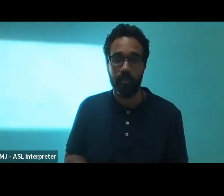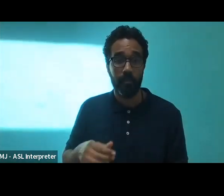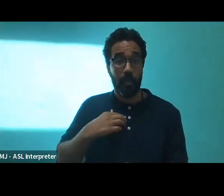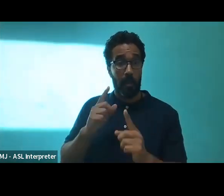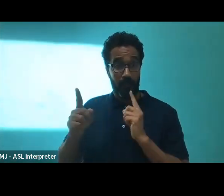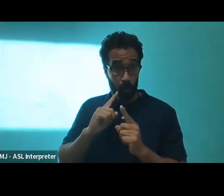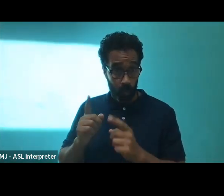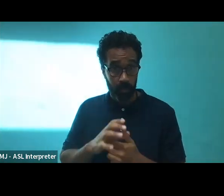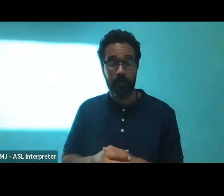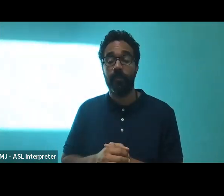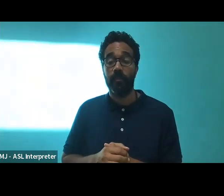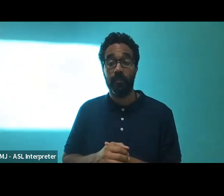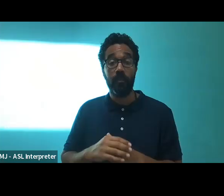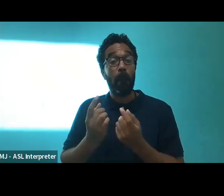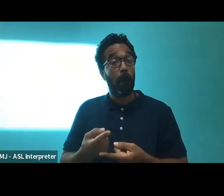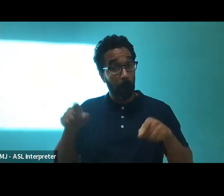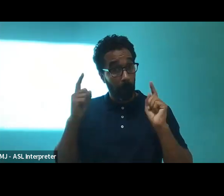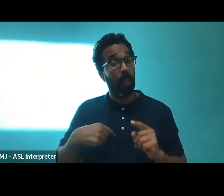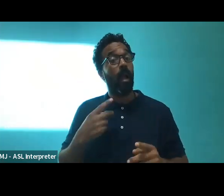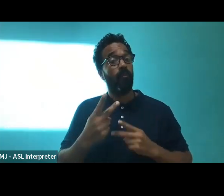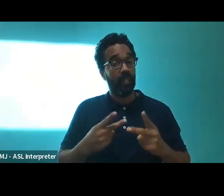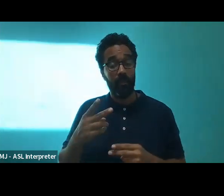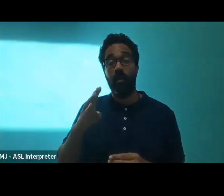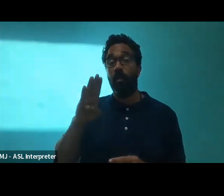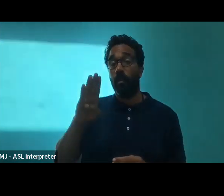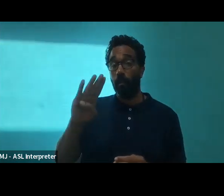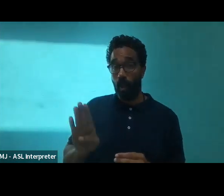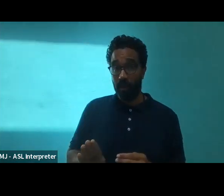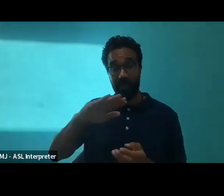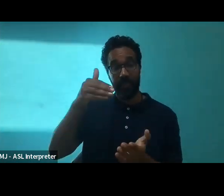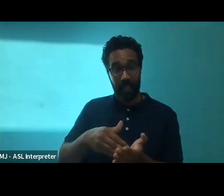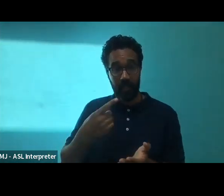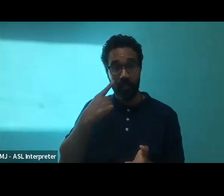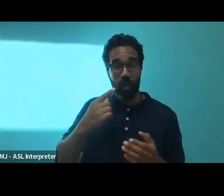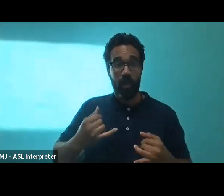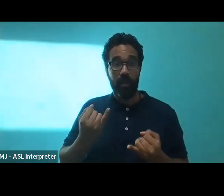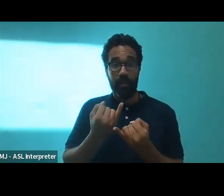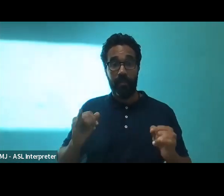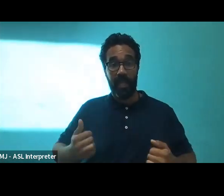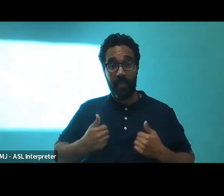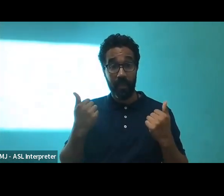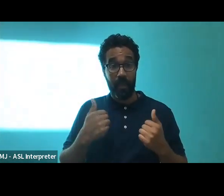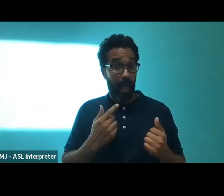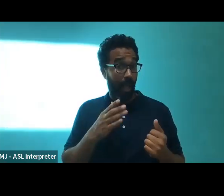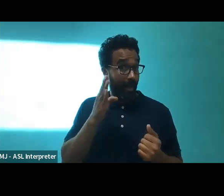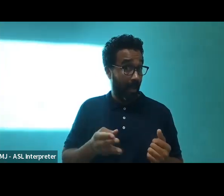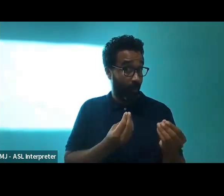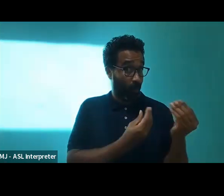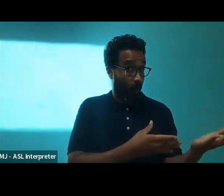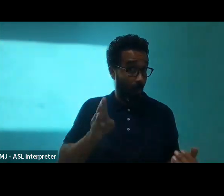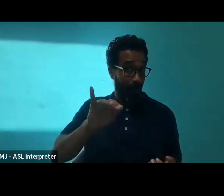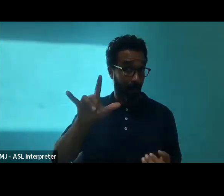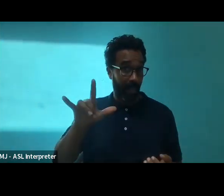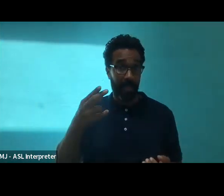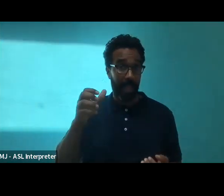did visit the Boston Center for Independent Living, which I have never shared with Bill Henning. But